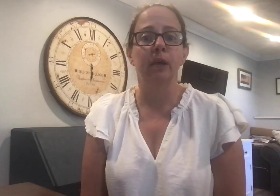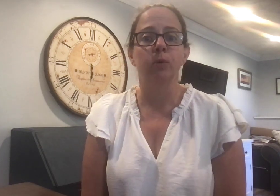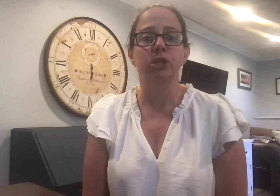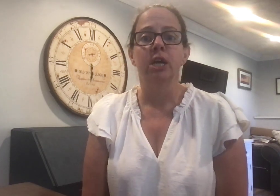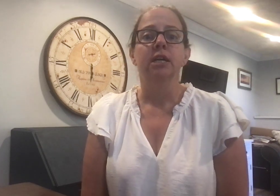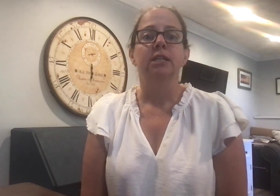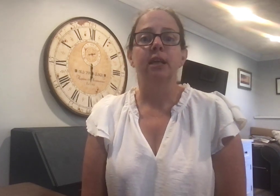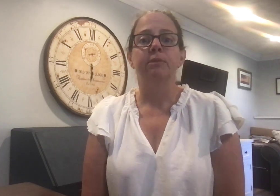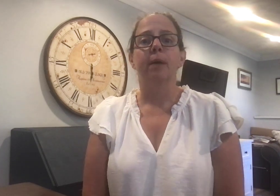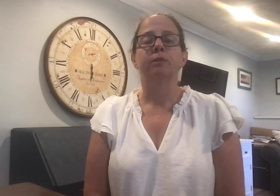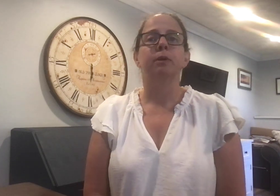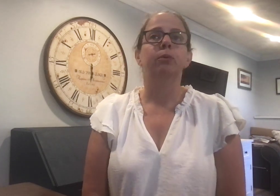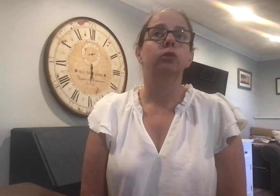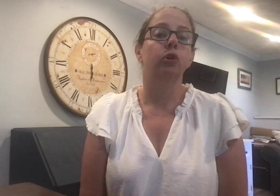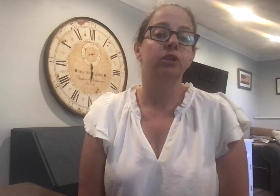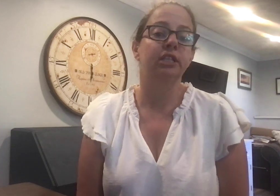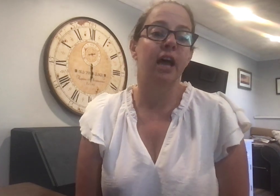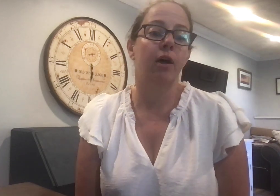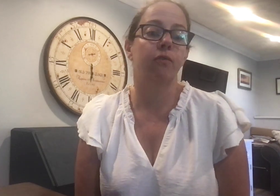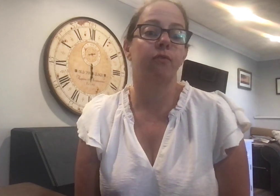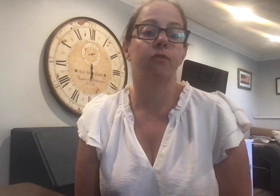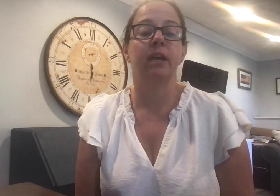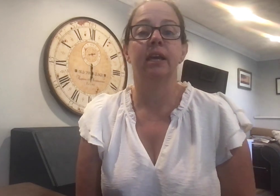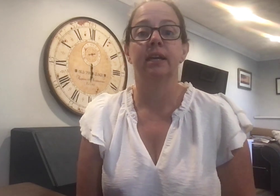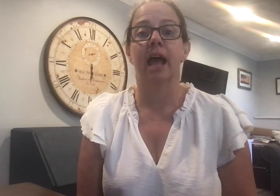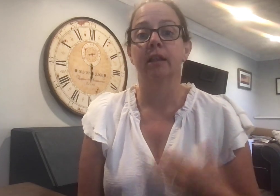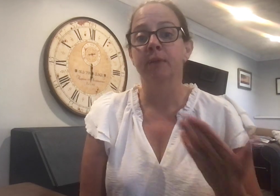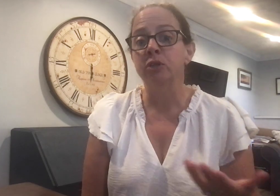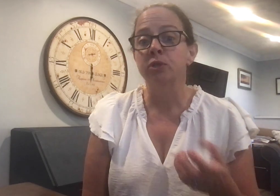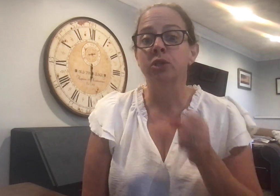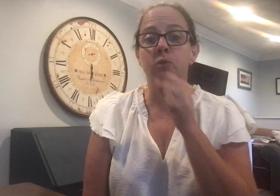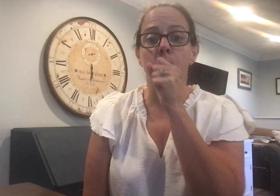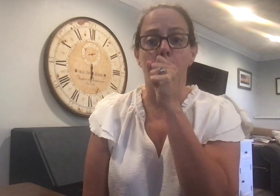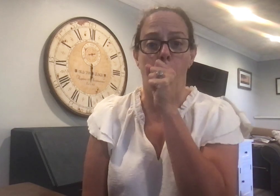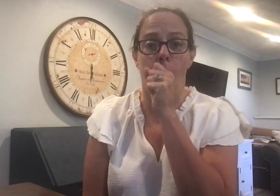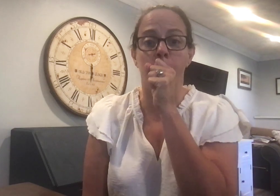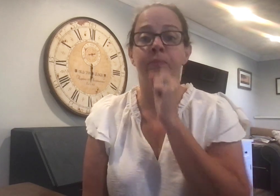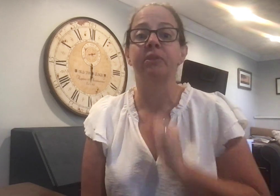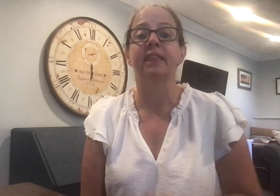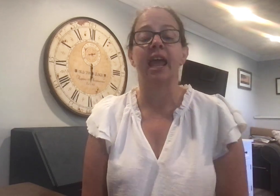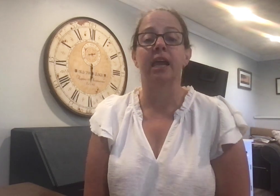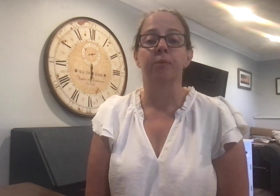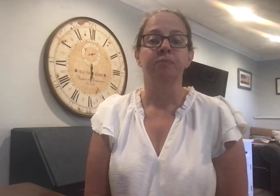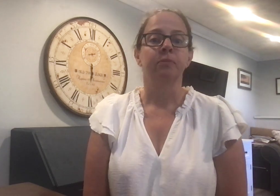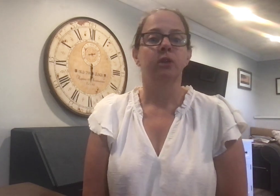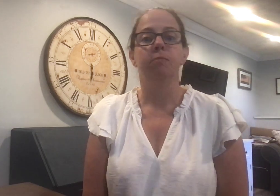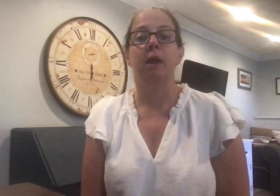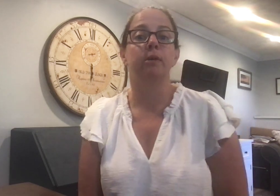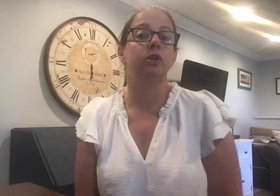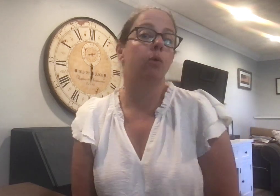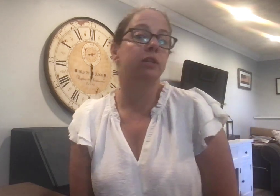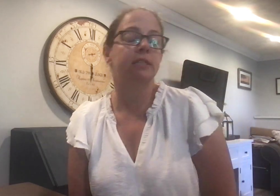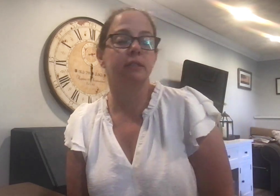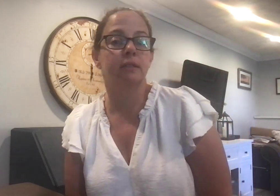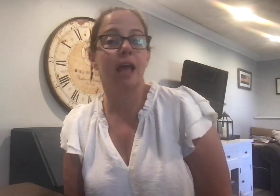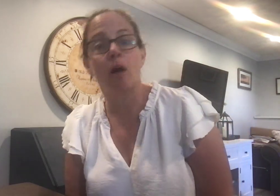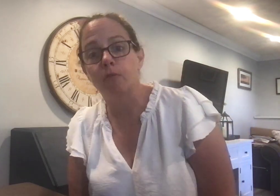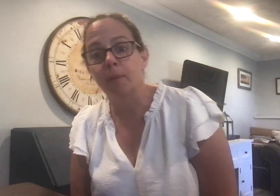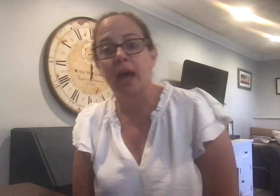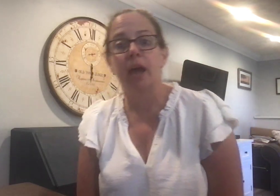language. Sometimes people learn stuff in elementary school. They maybe know this alphabet